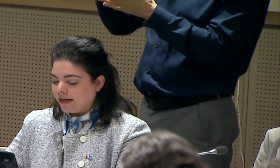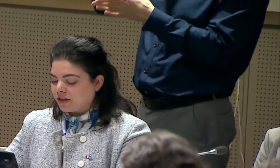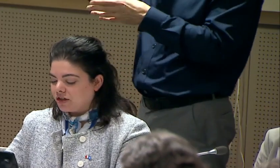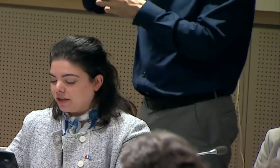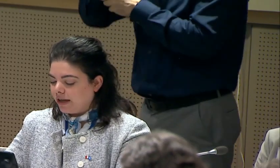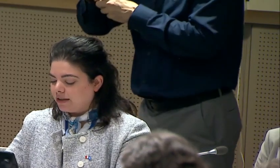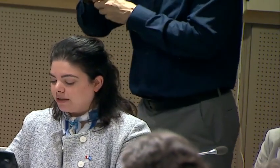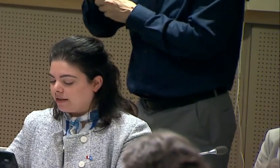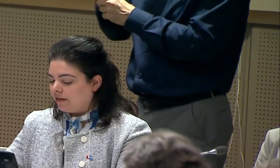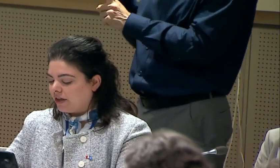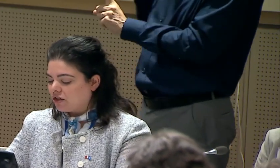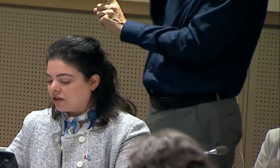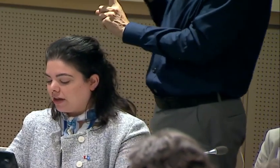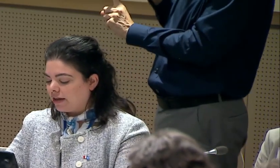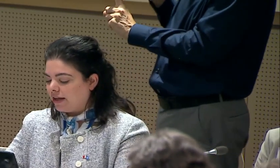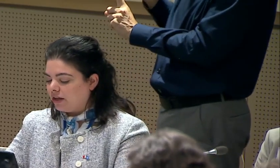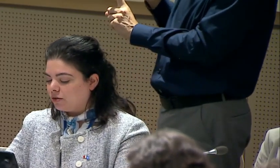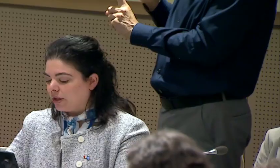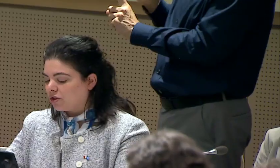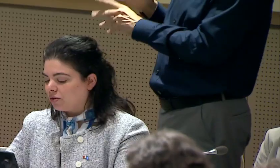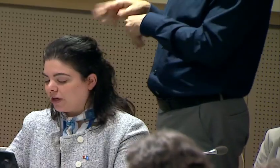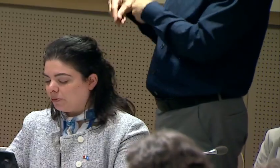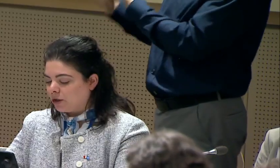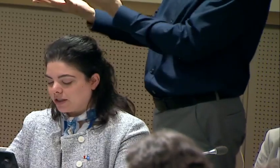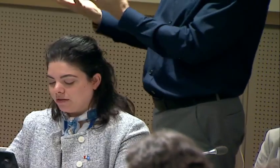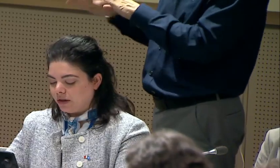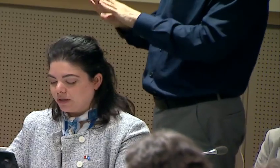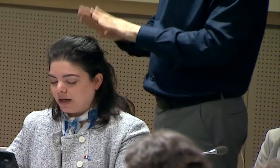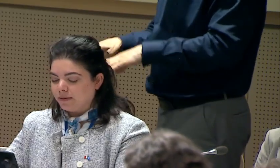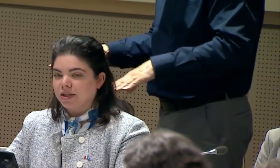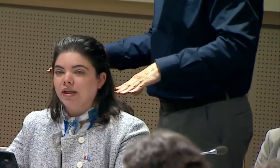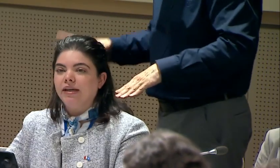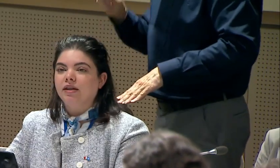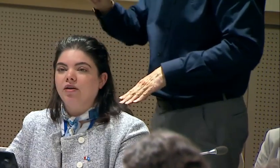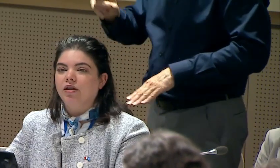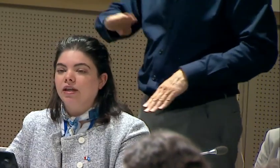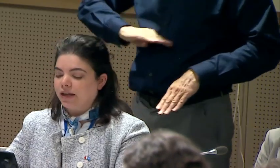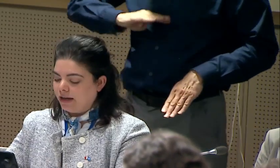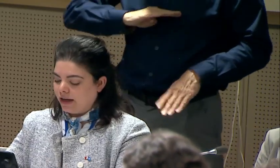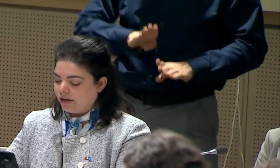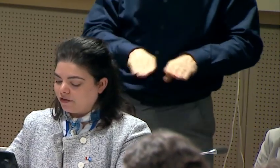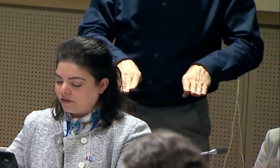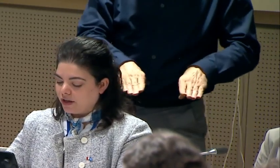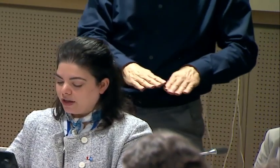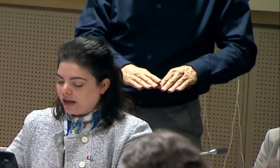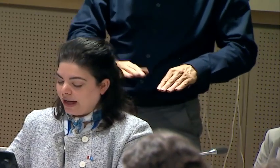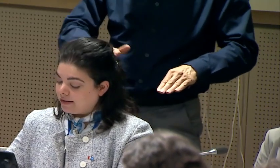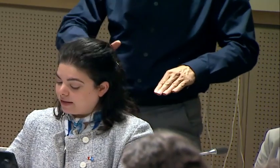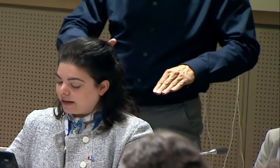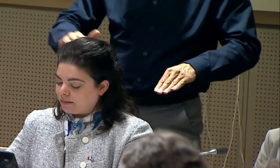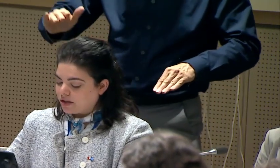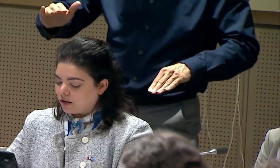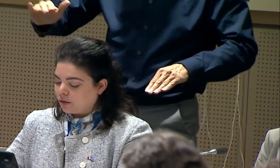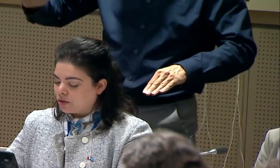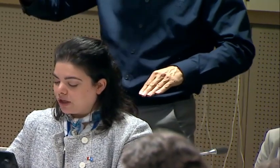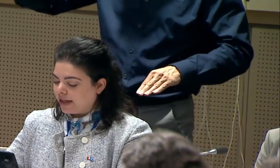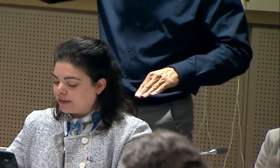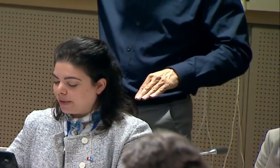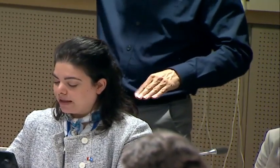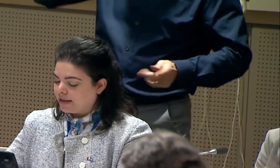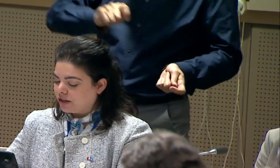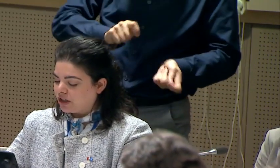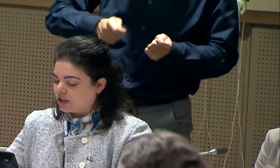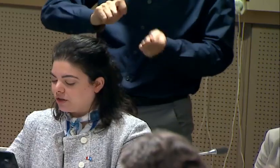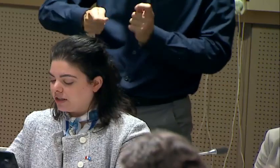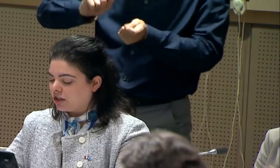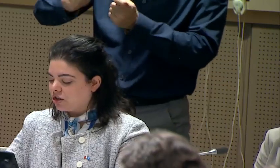early detection and intervention are key to ensuring positive outcomes later on in life, at times, crucial